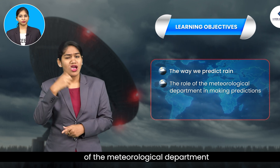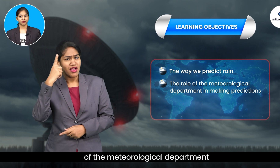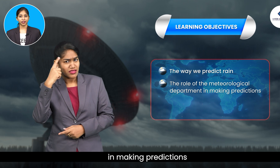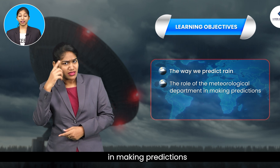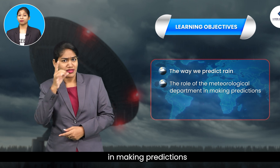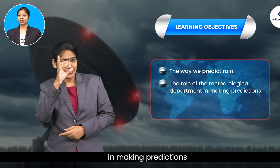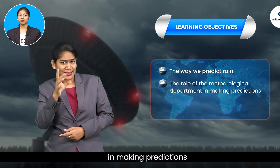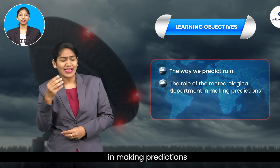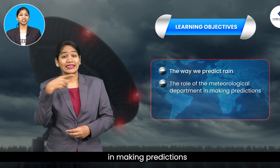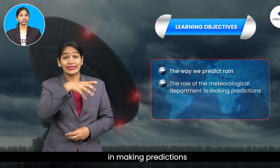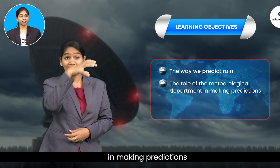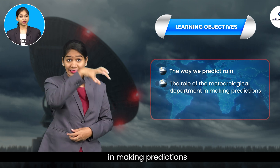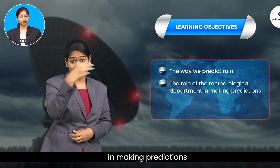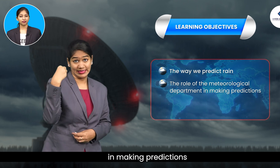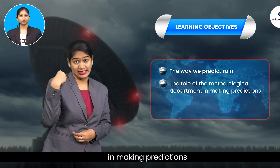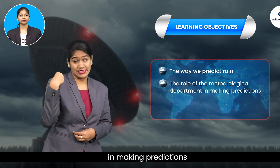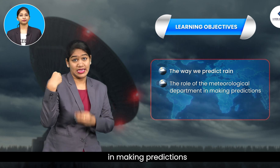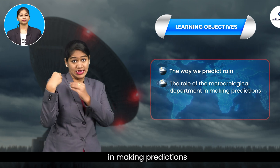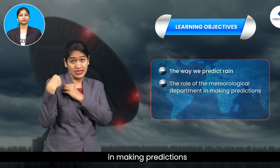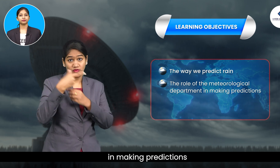In making predictions